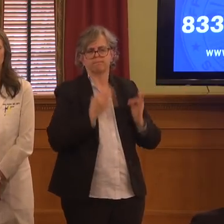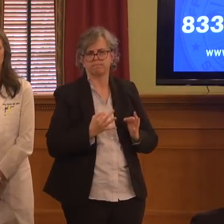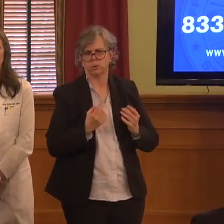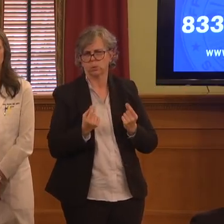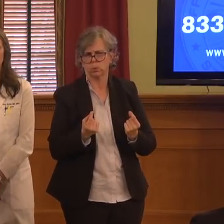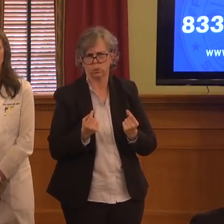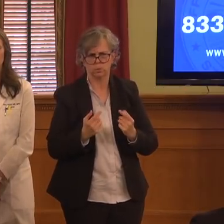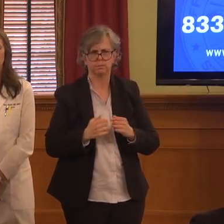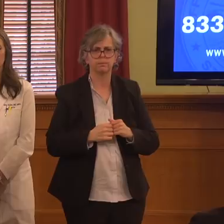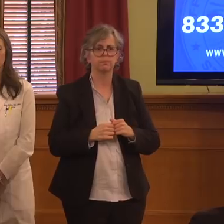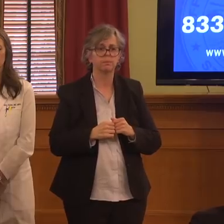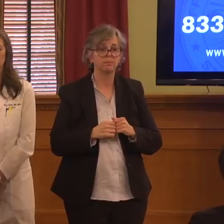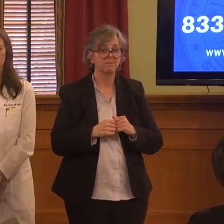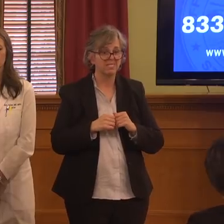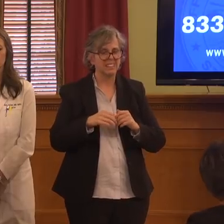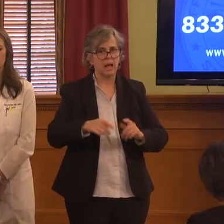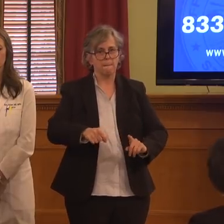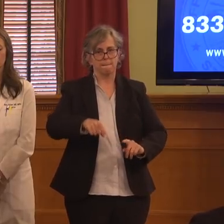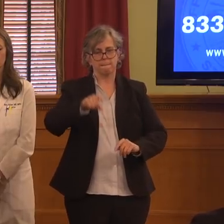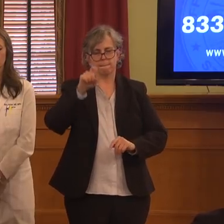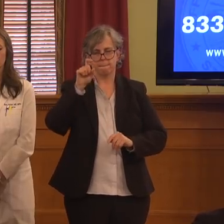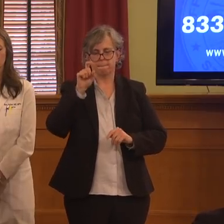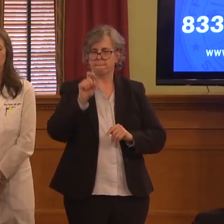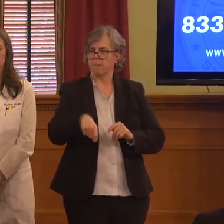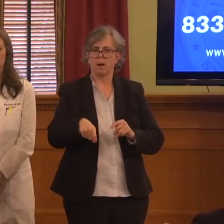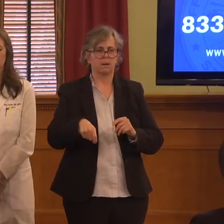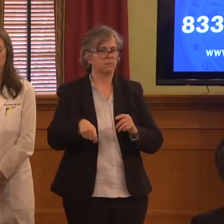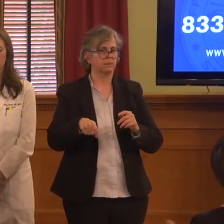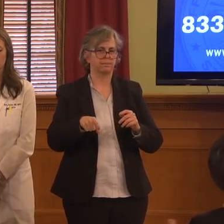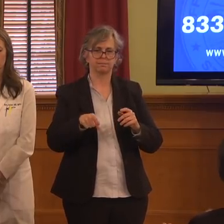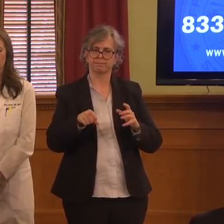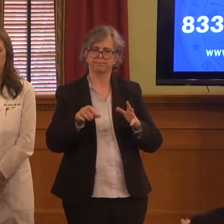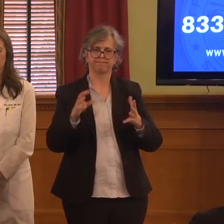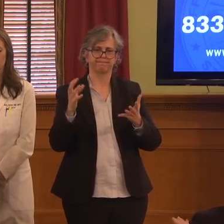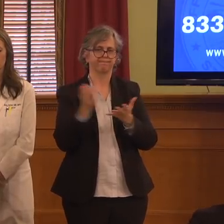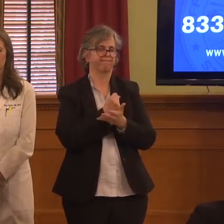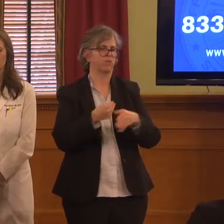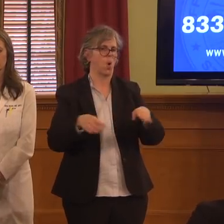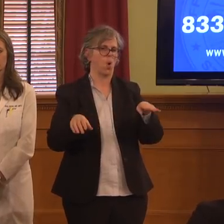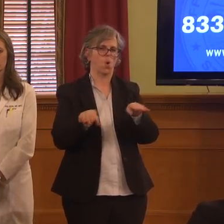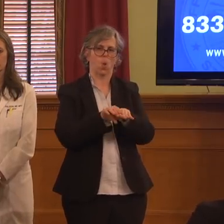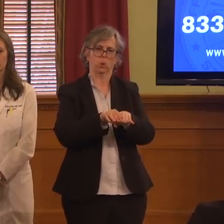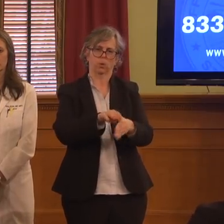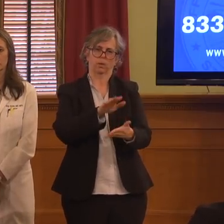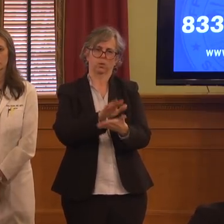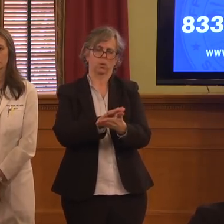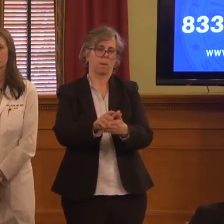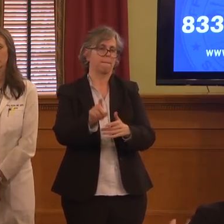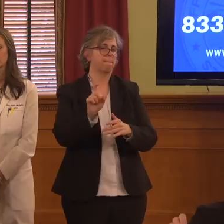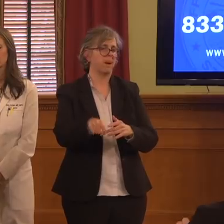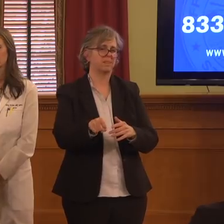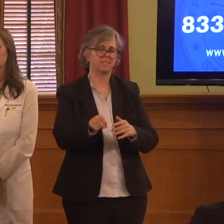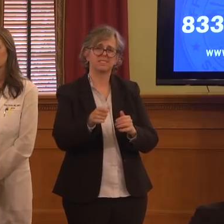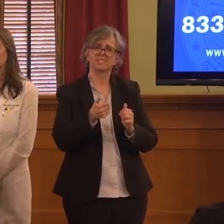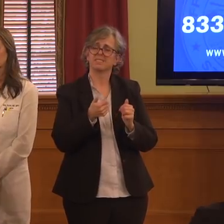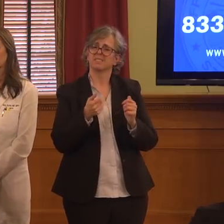We have to take this action. We have to do everything that we can to have an